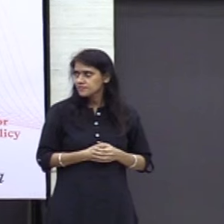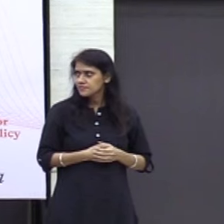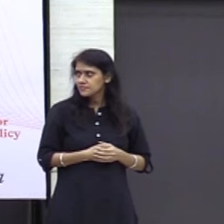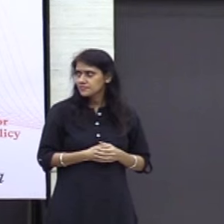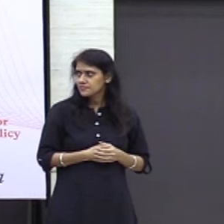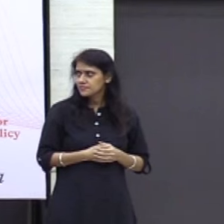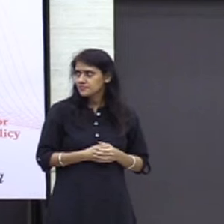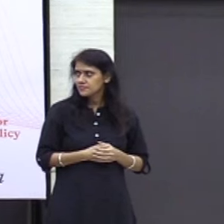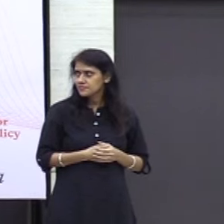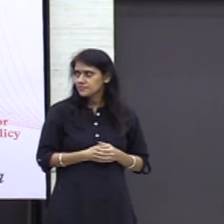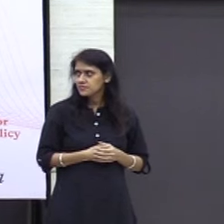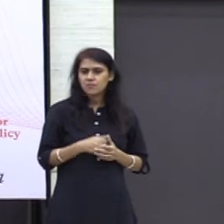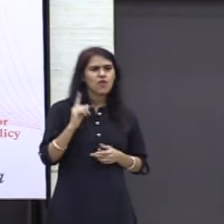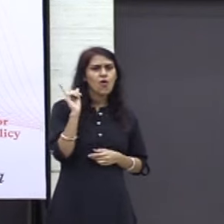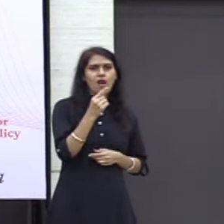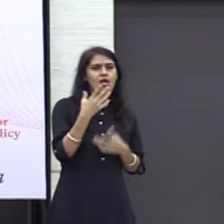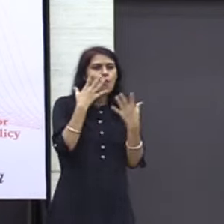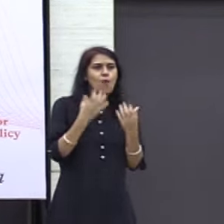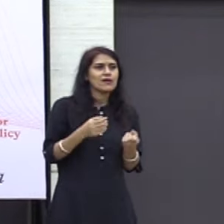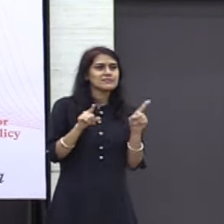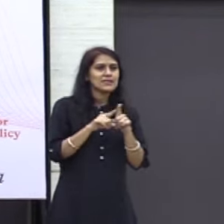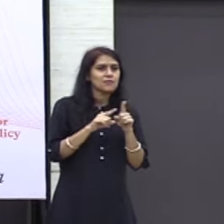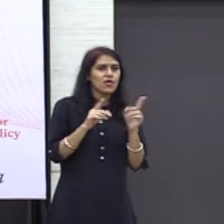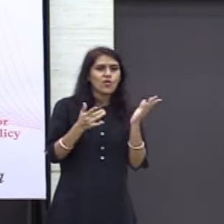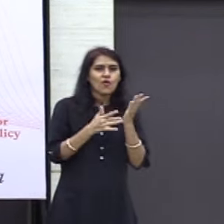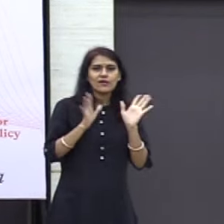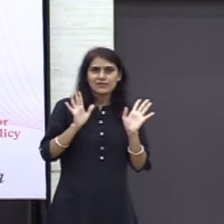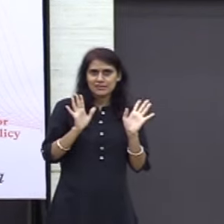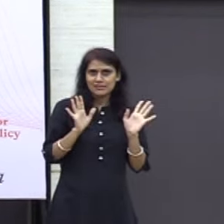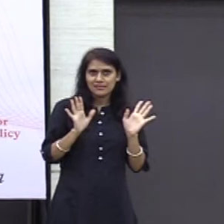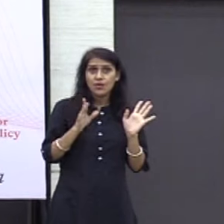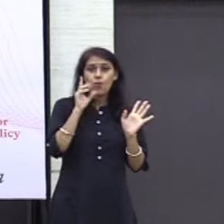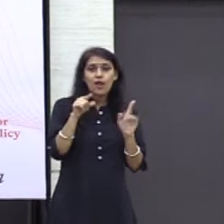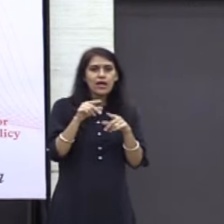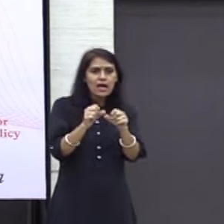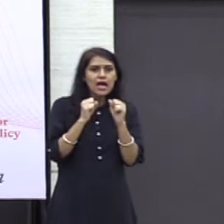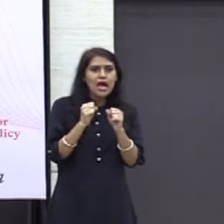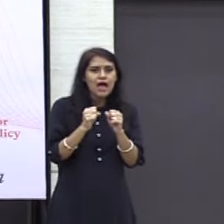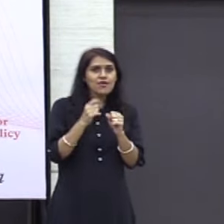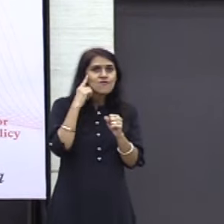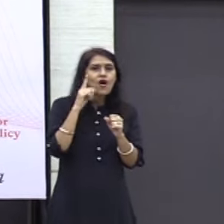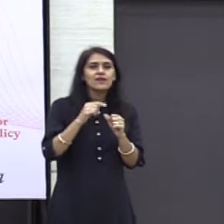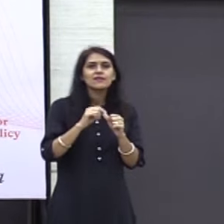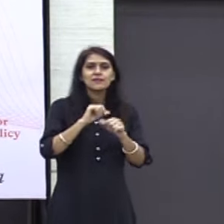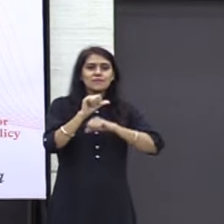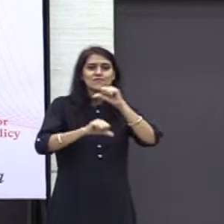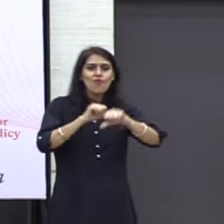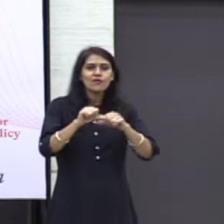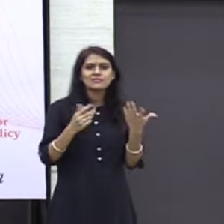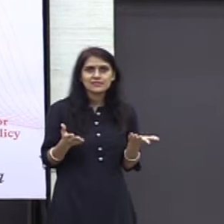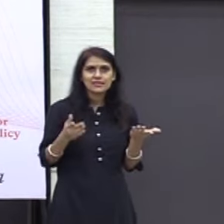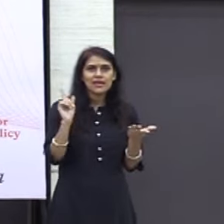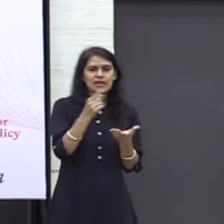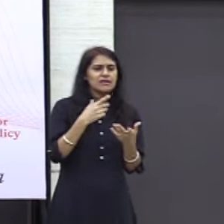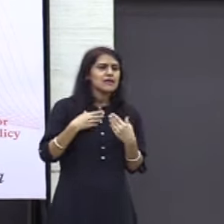right? But nobody wants to get rid of discretion because discretion is the heart and soul of power and nobody wants